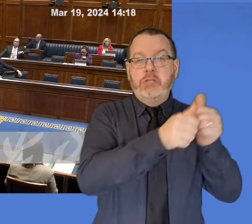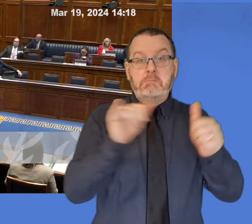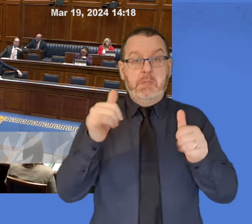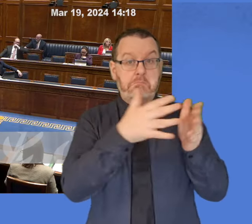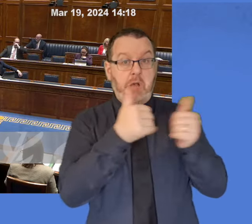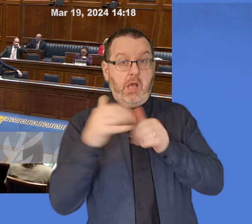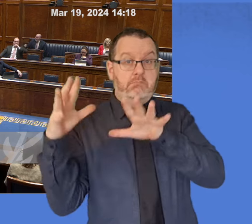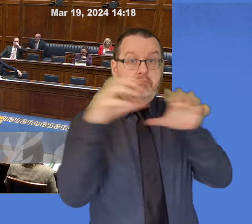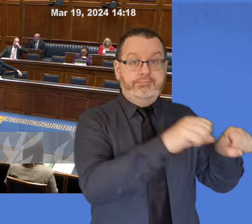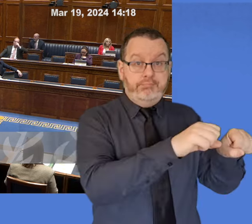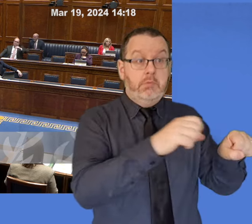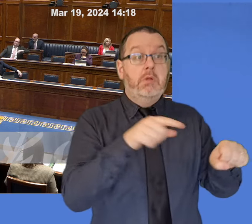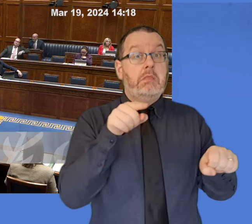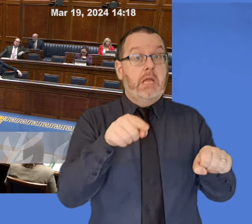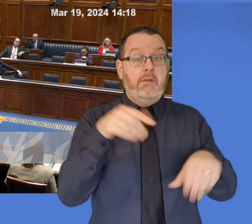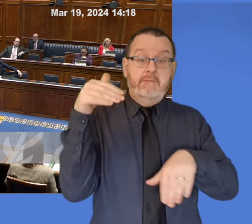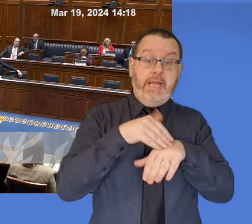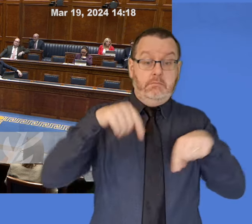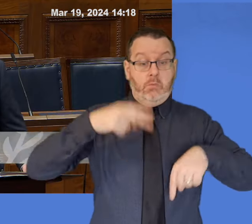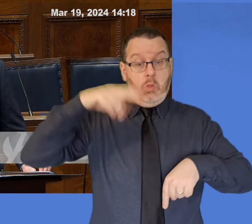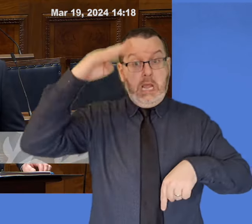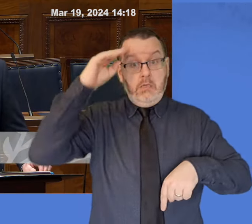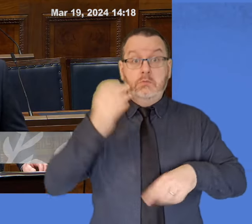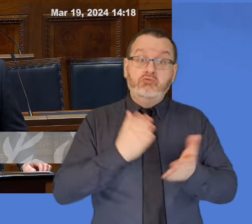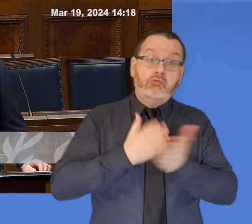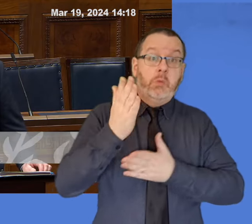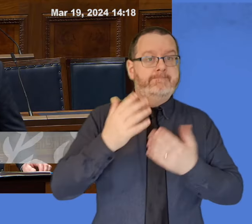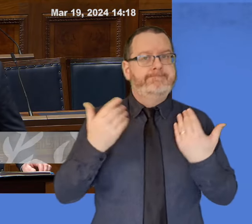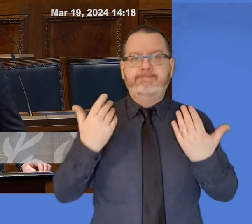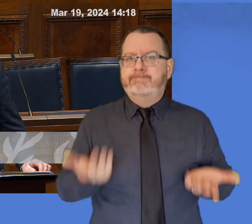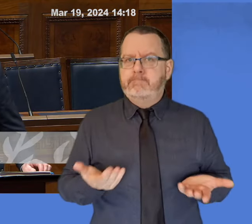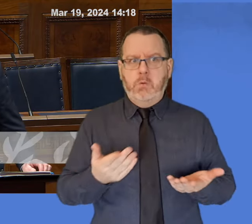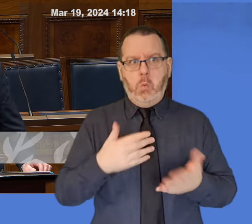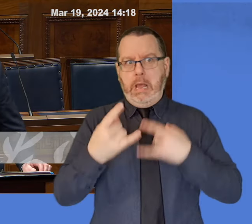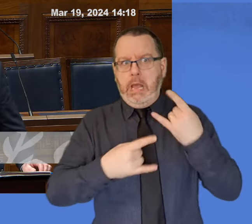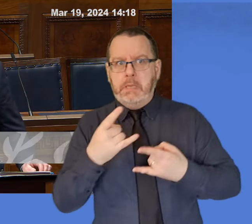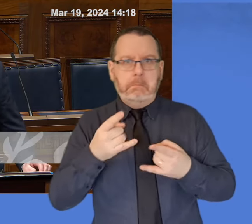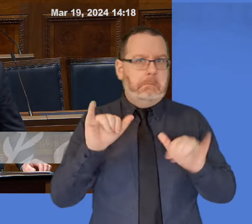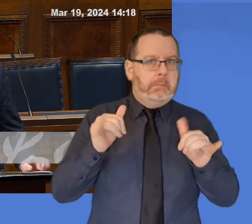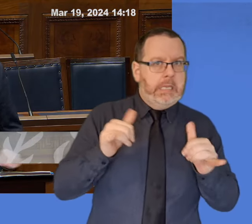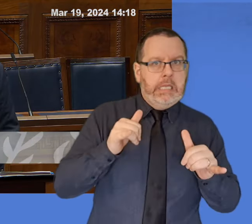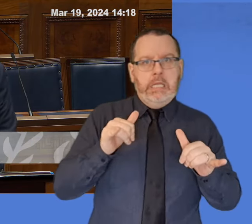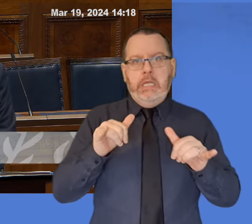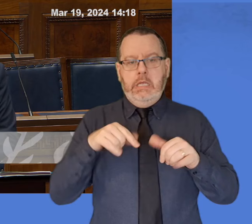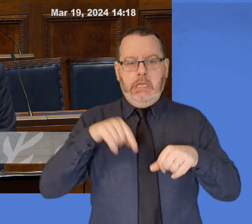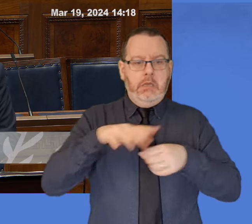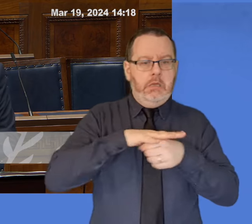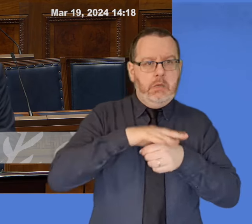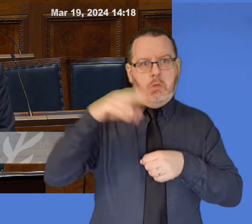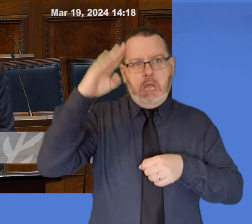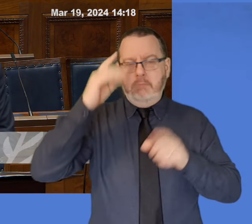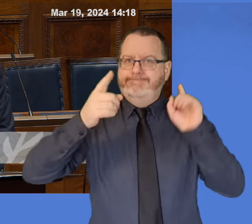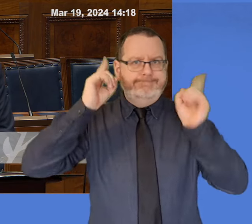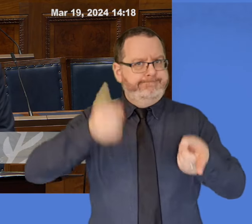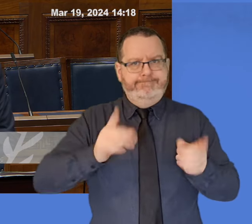on its Northern Ireland operations, and it would be wrong to speculate on potential outcomes for Spirit locally as these discussions continue. My office is